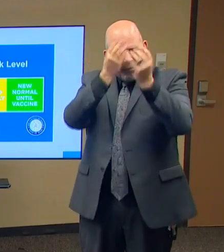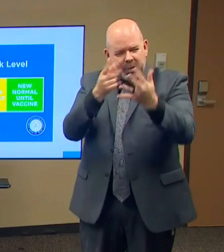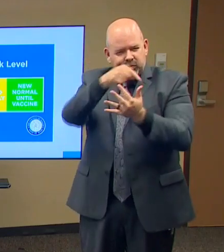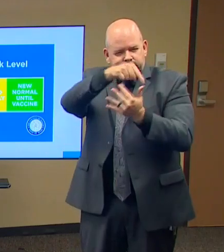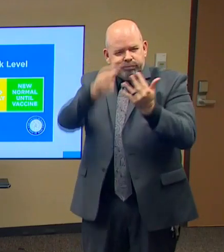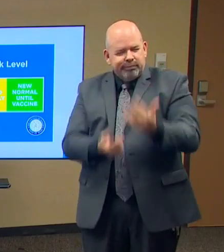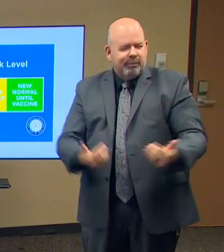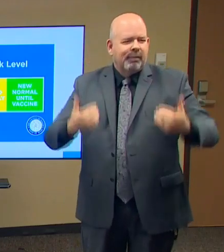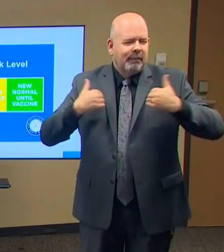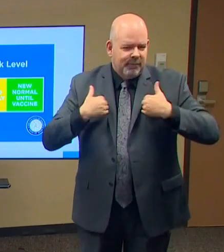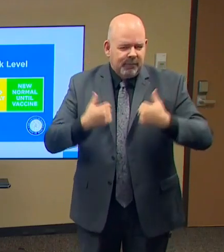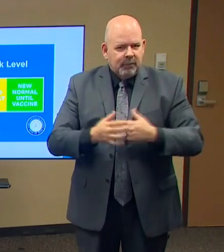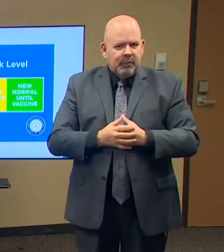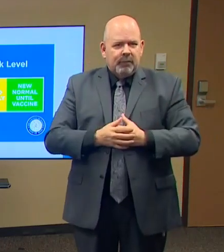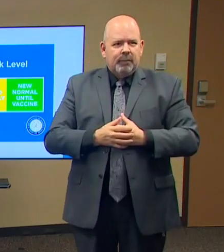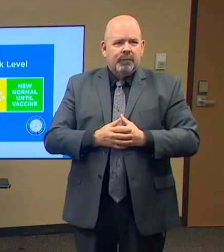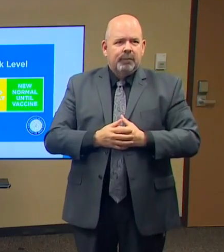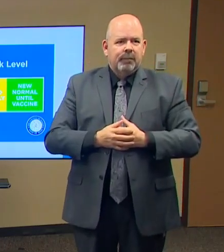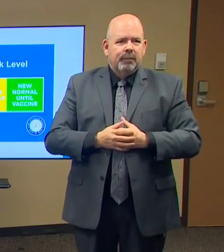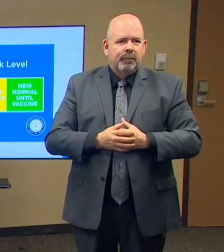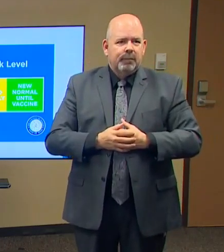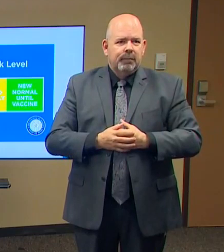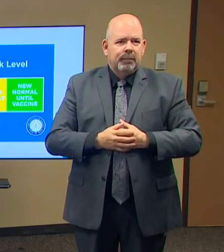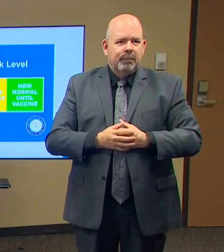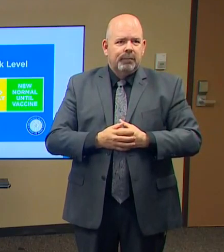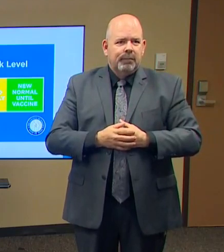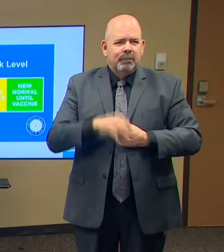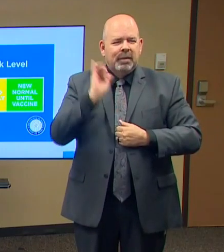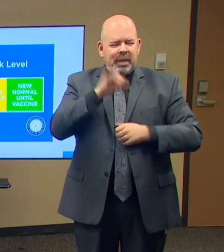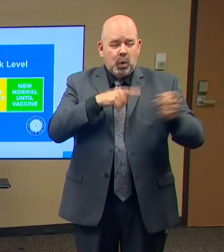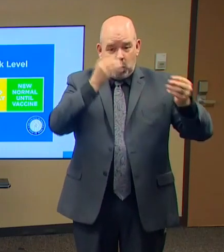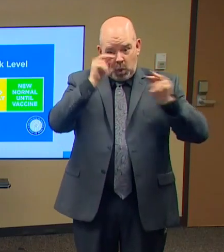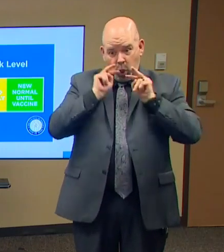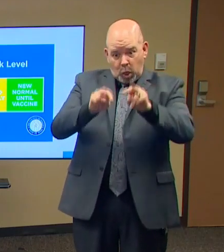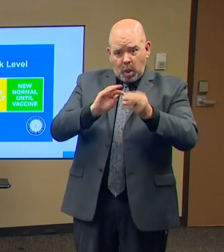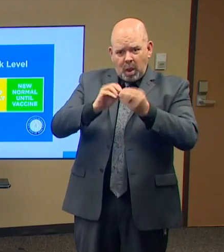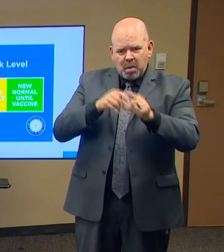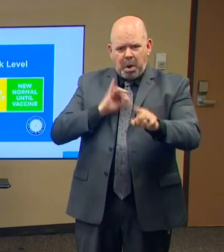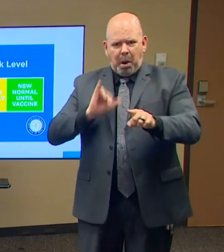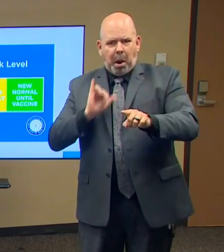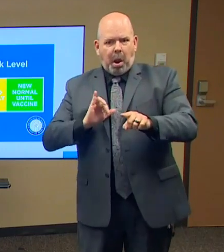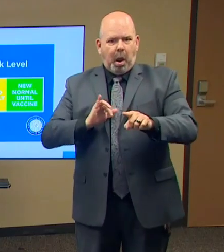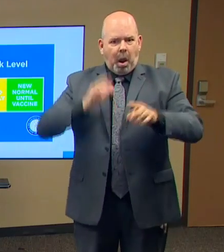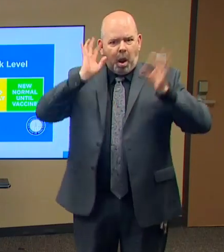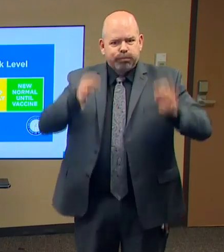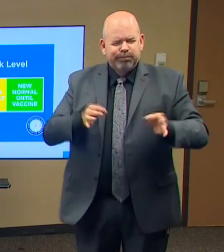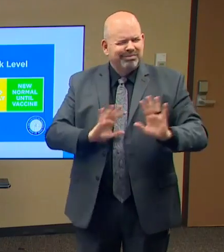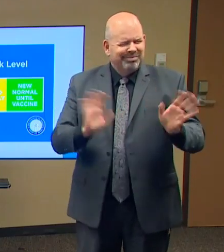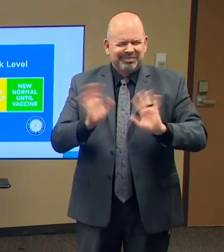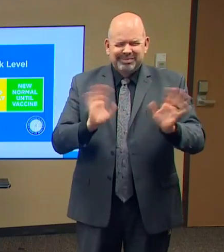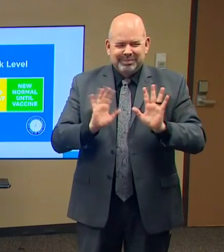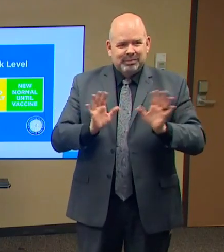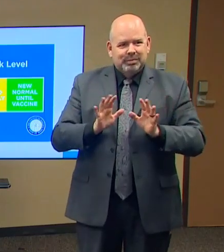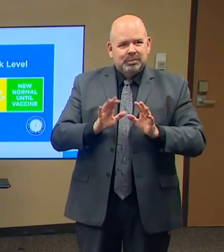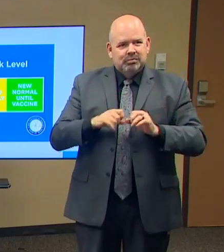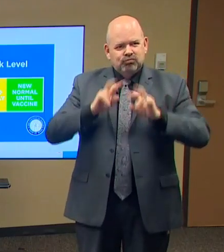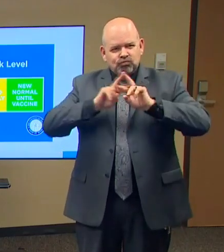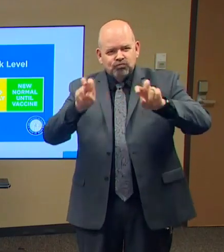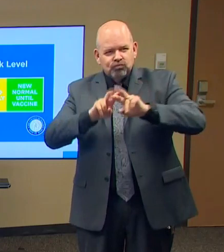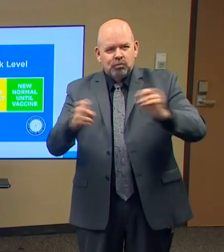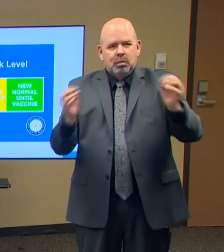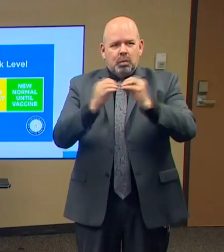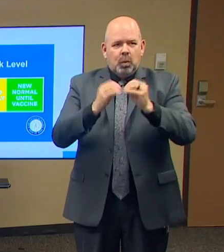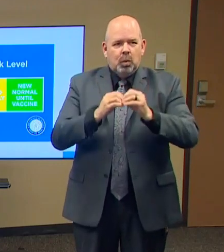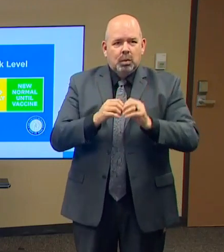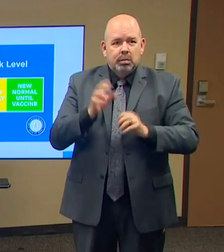is being done. And so that's just some of the things that you have to look at. Like statewide, there were some of there were numbers out there